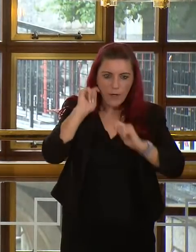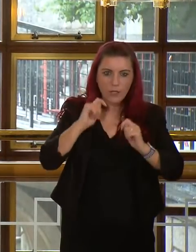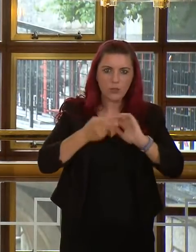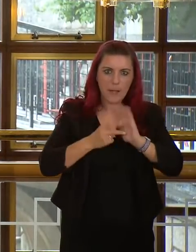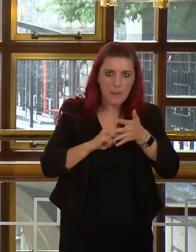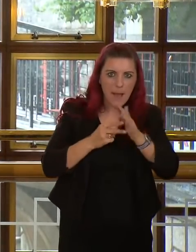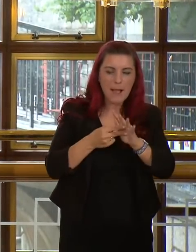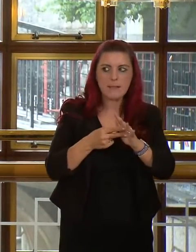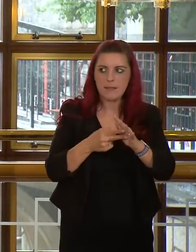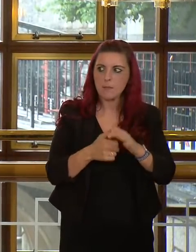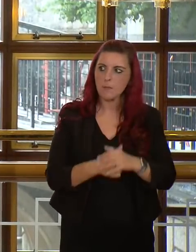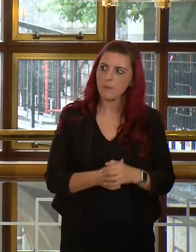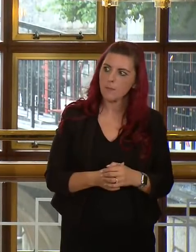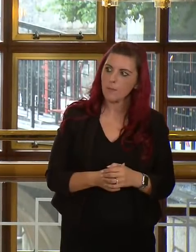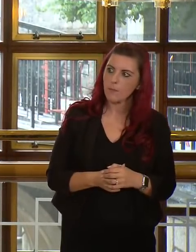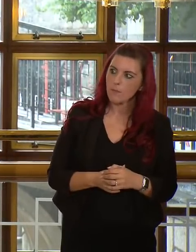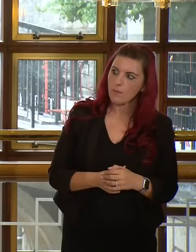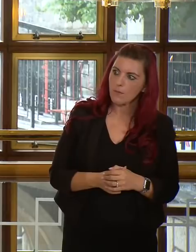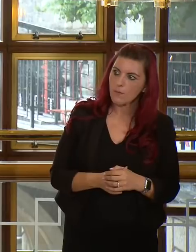on.